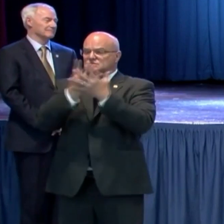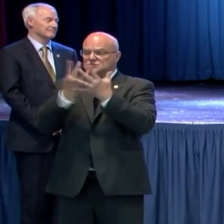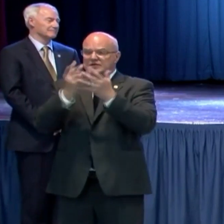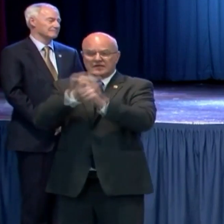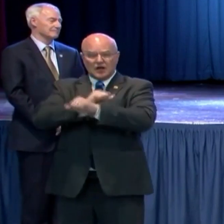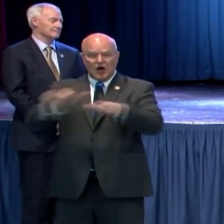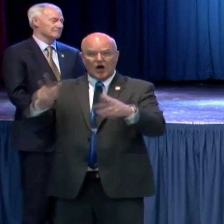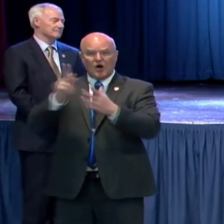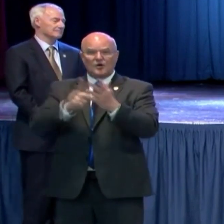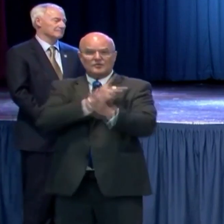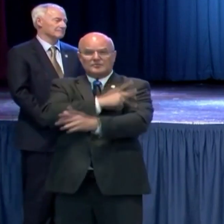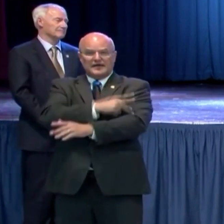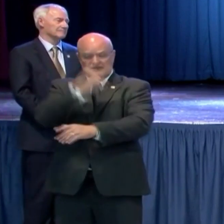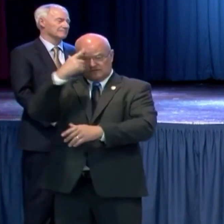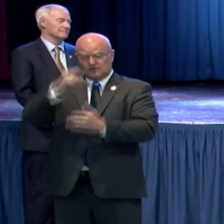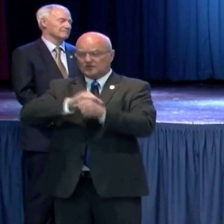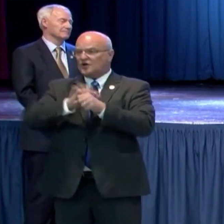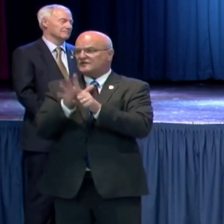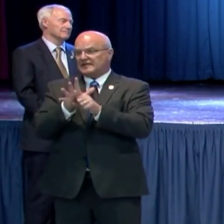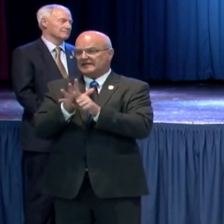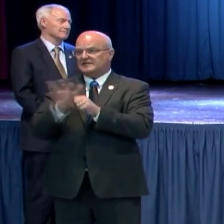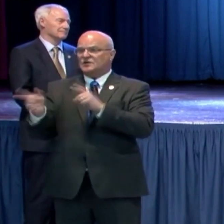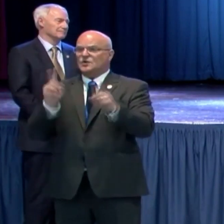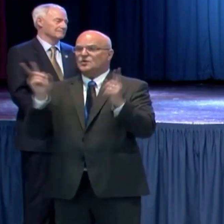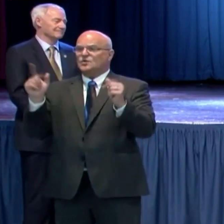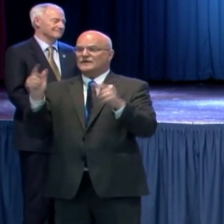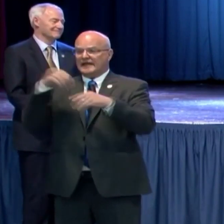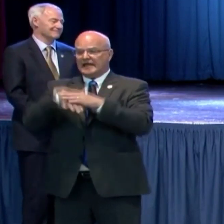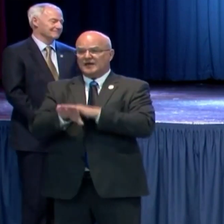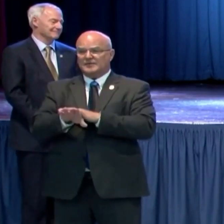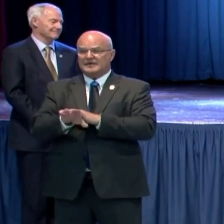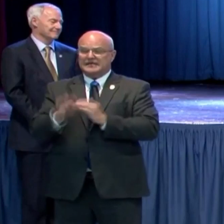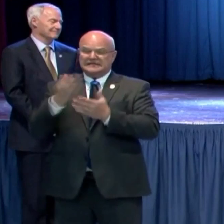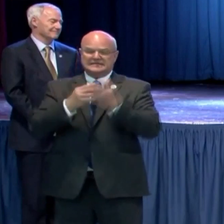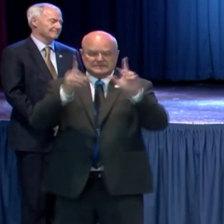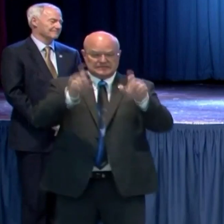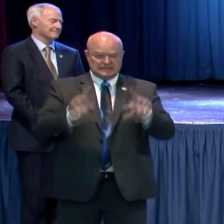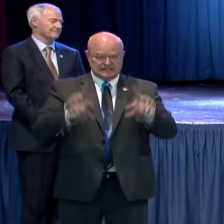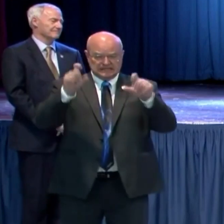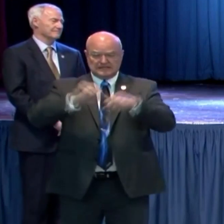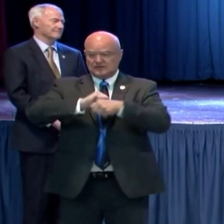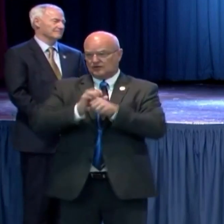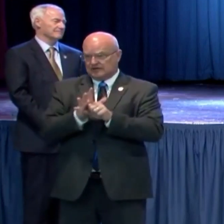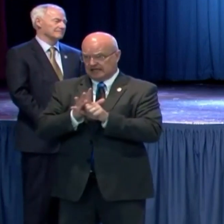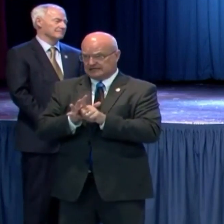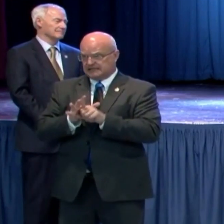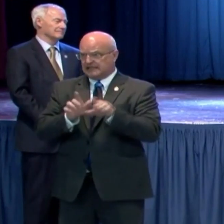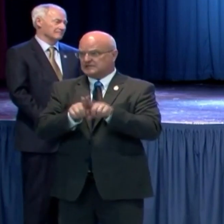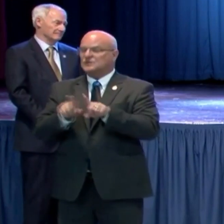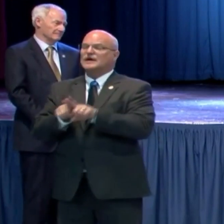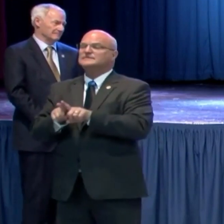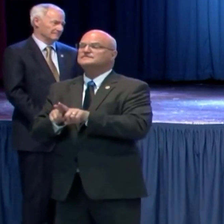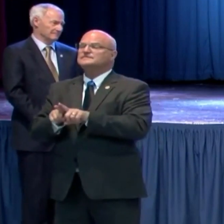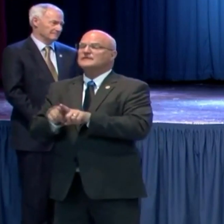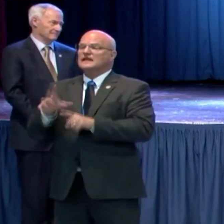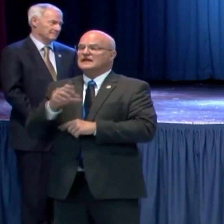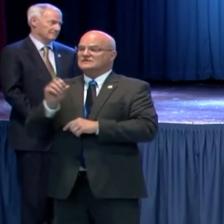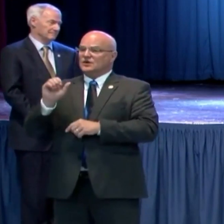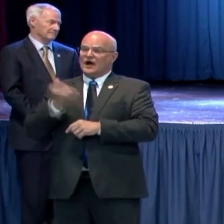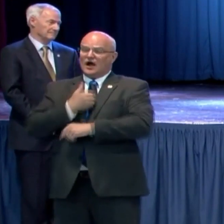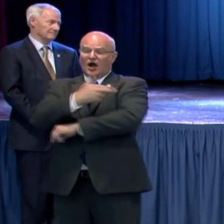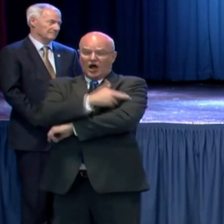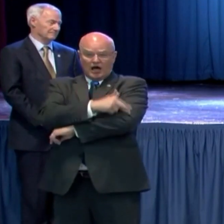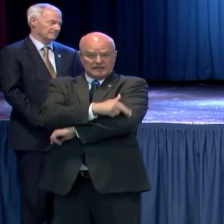all patients for COVID-19 when they come in. Some of them are testing them for COVID-19 as well. And so